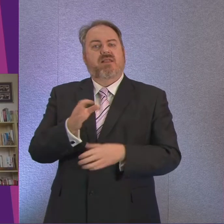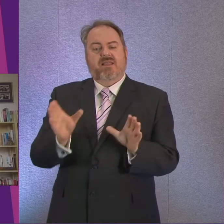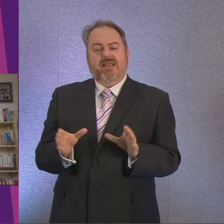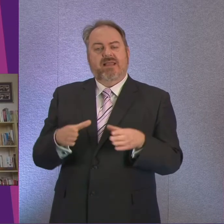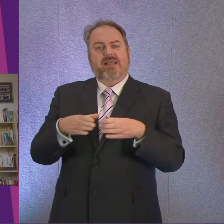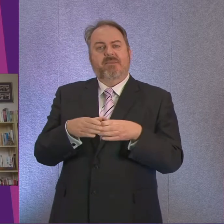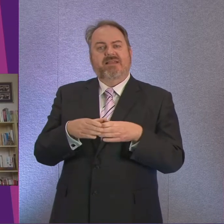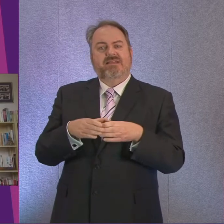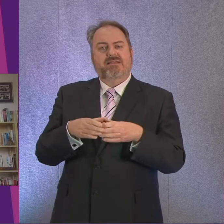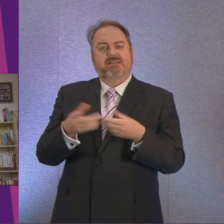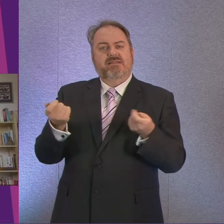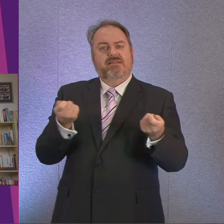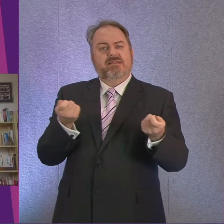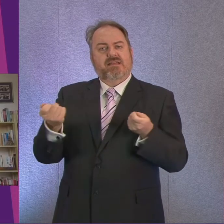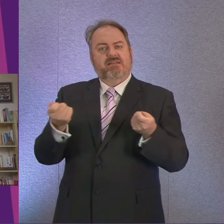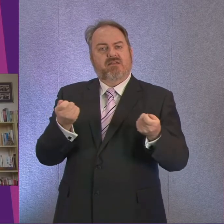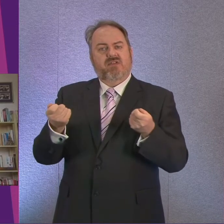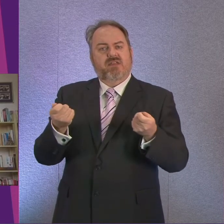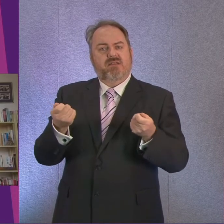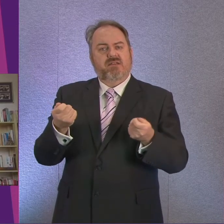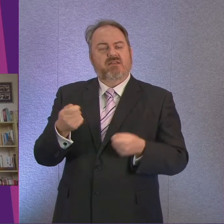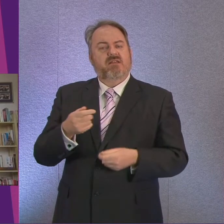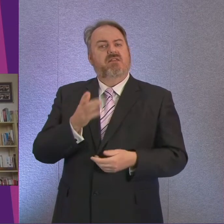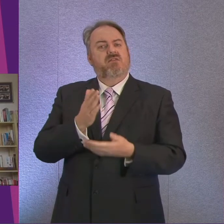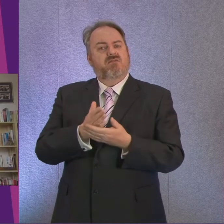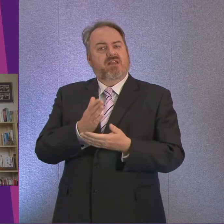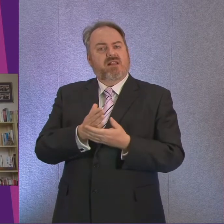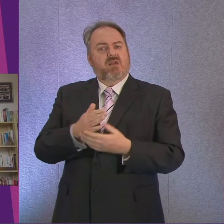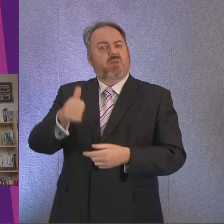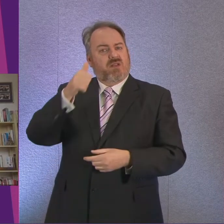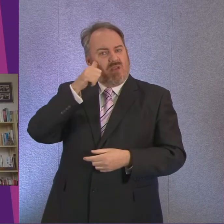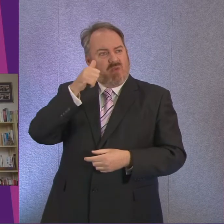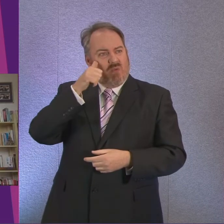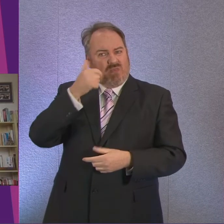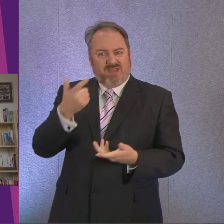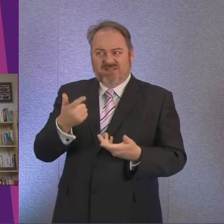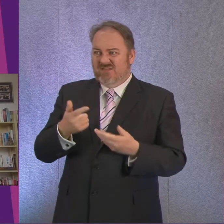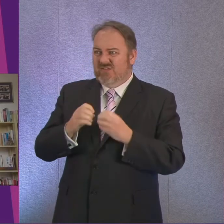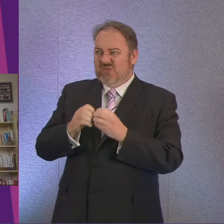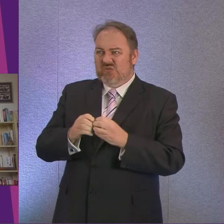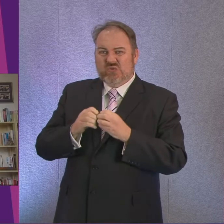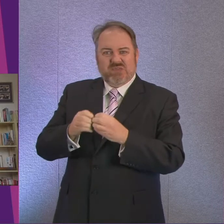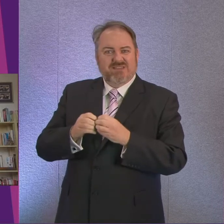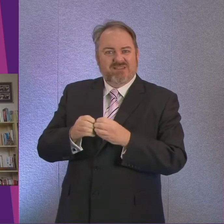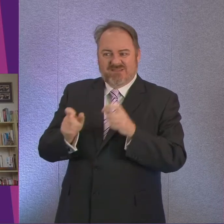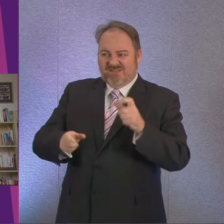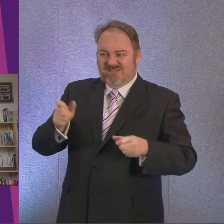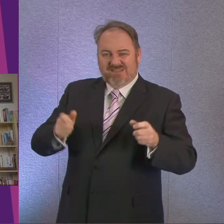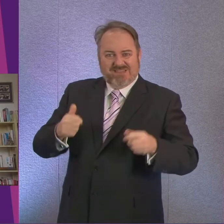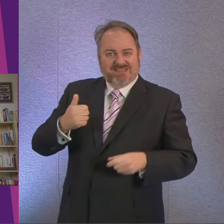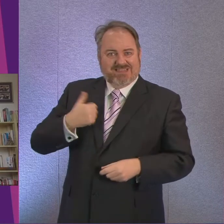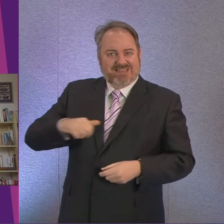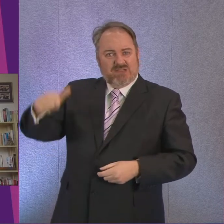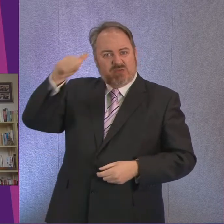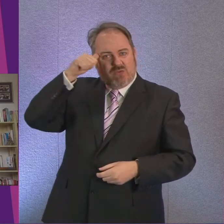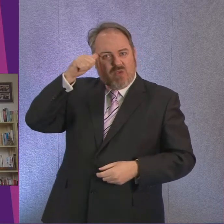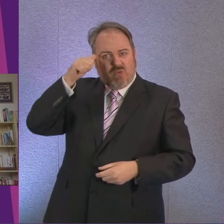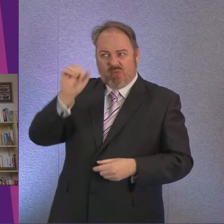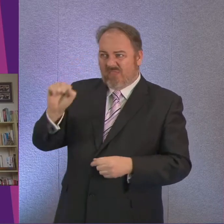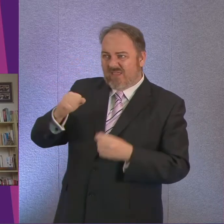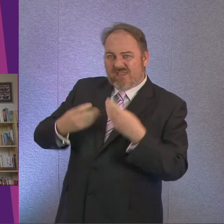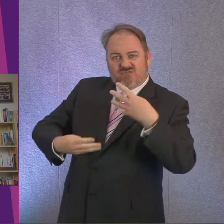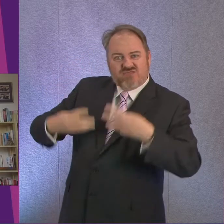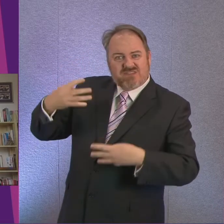Secretary. With exams cancelled, parents and pupils do need absolute clarity about how they will be graded. And I